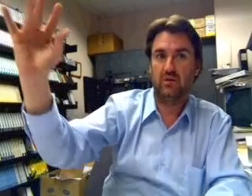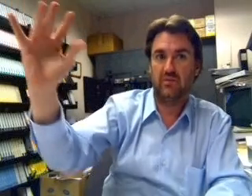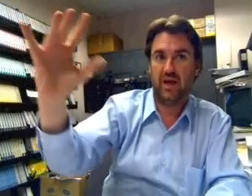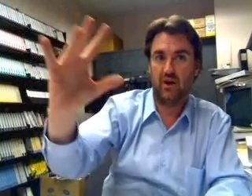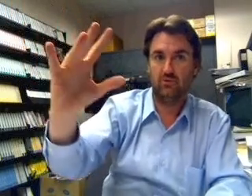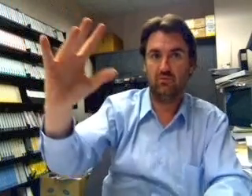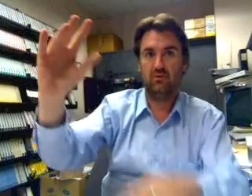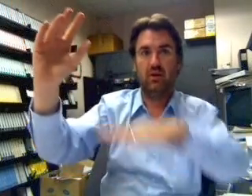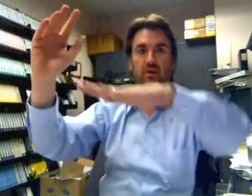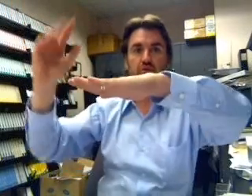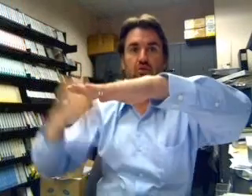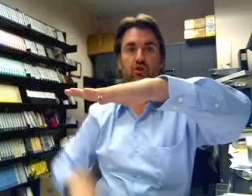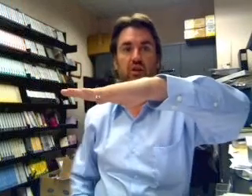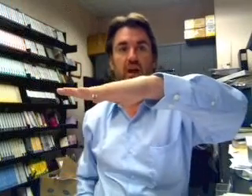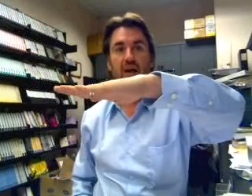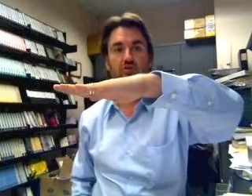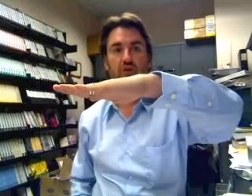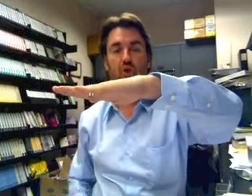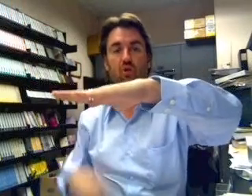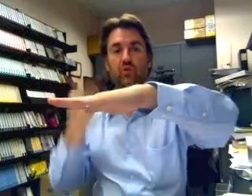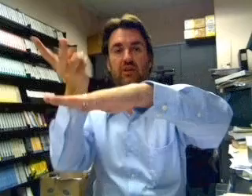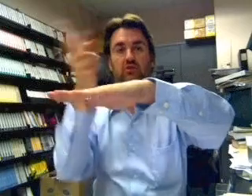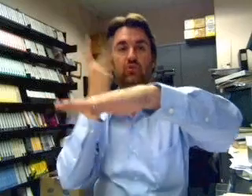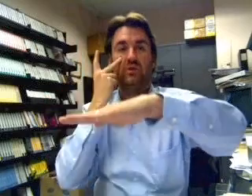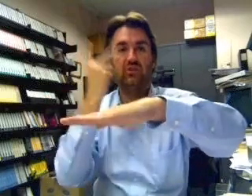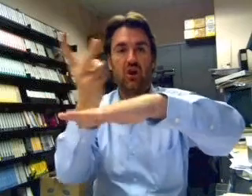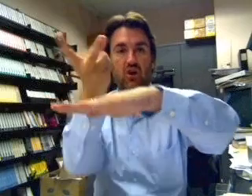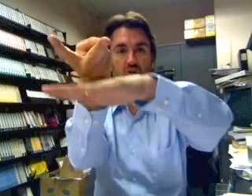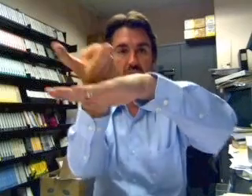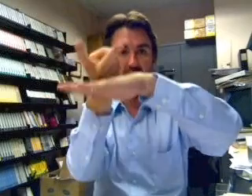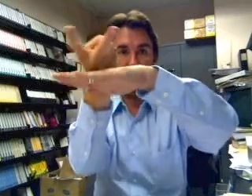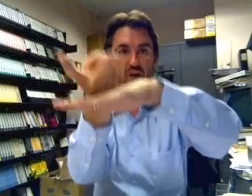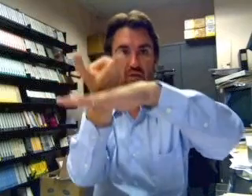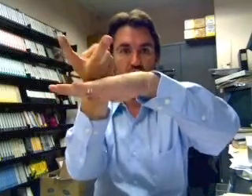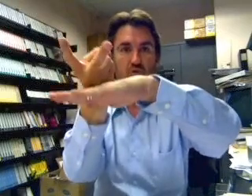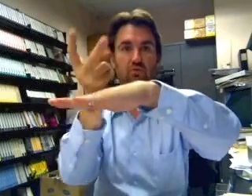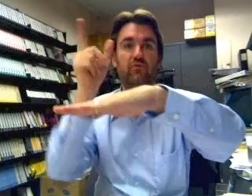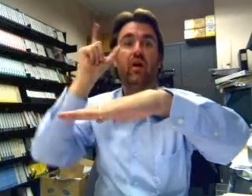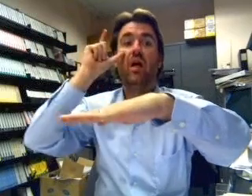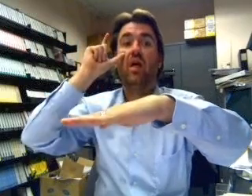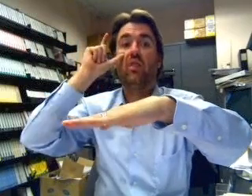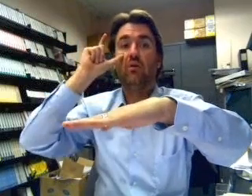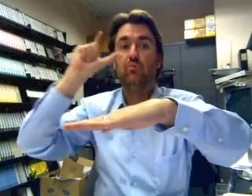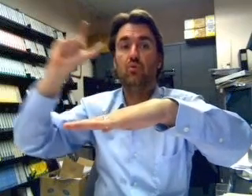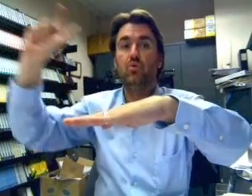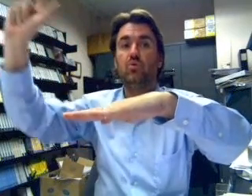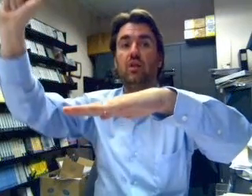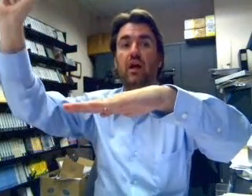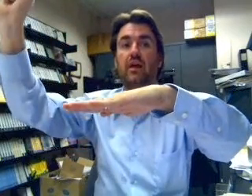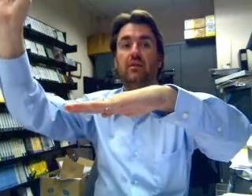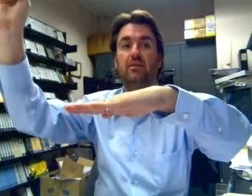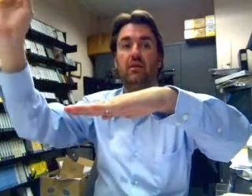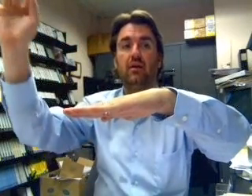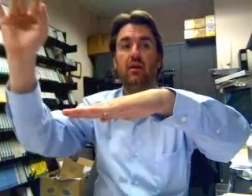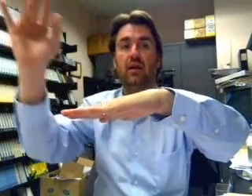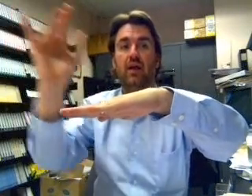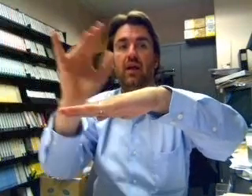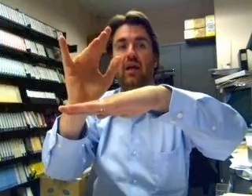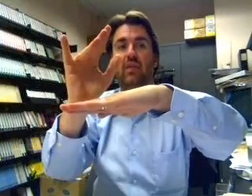come down. So you're going to actually hold this. So we saw her bathing on the roof, the moonlight, and